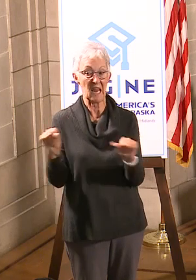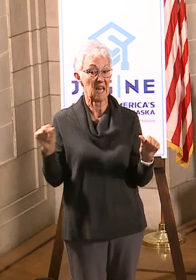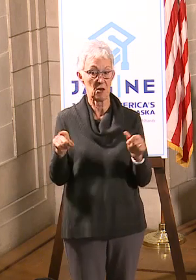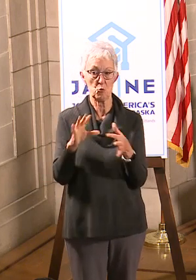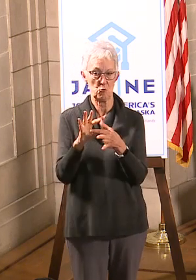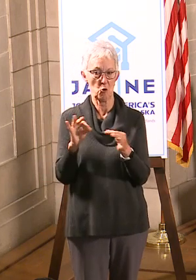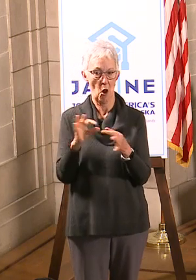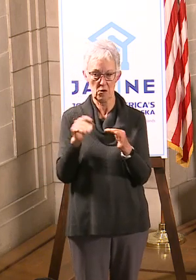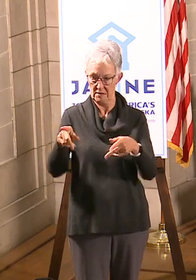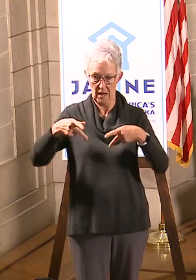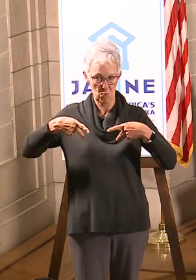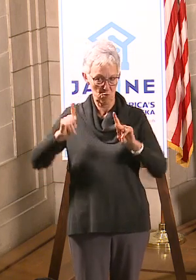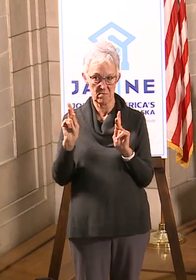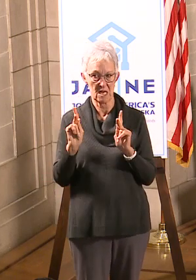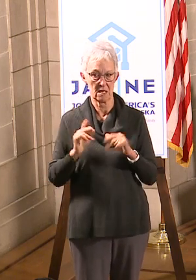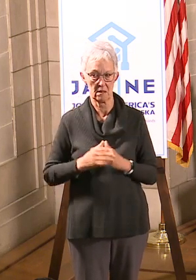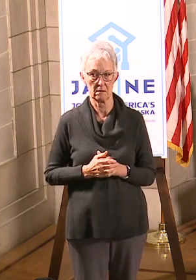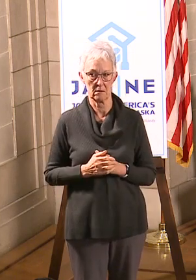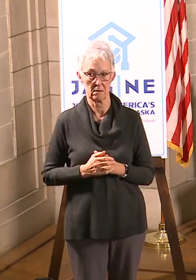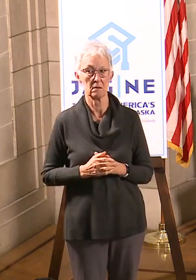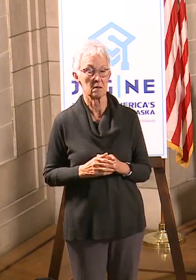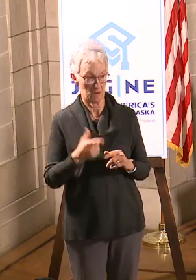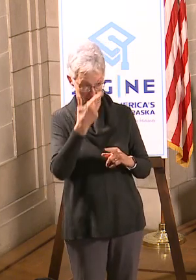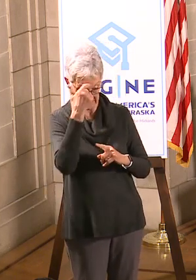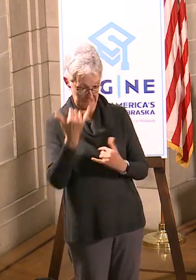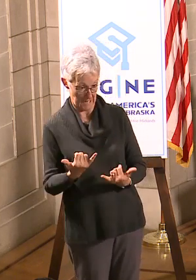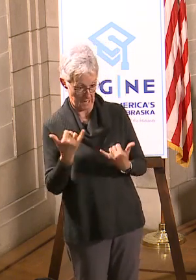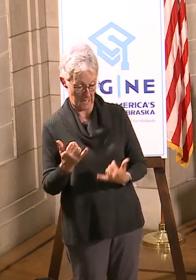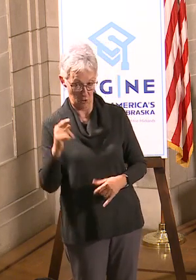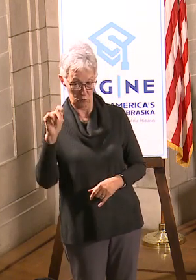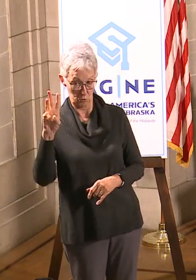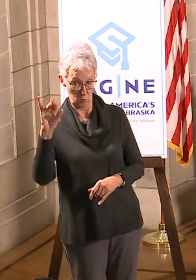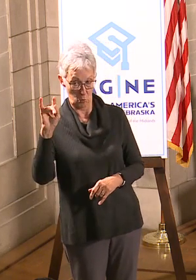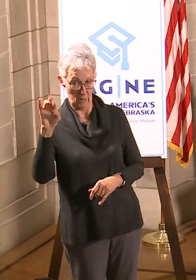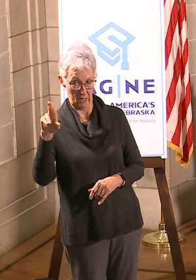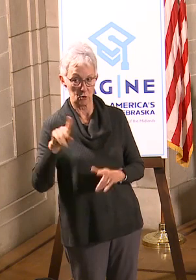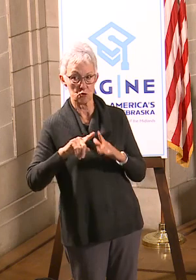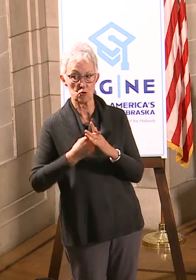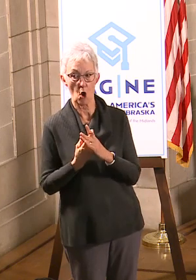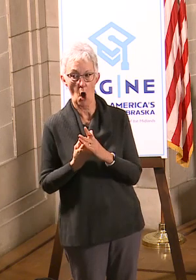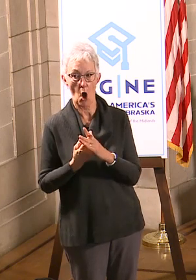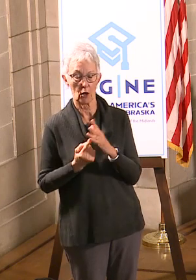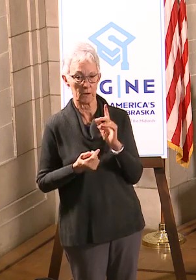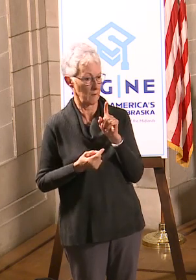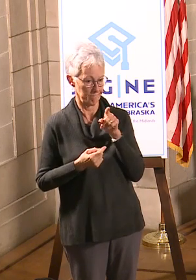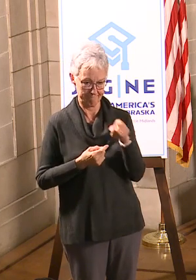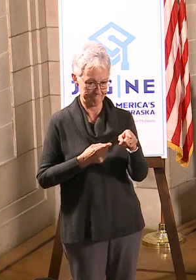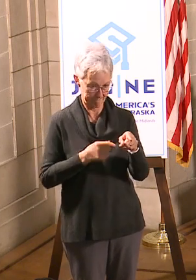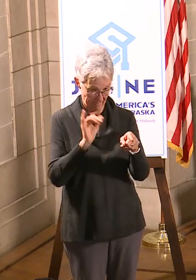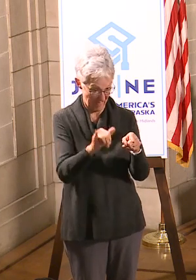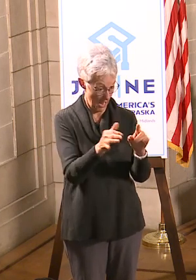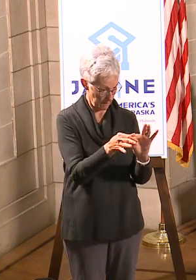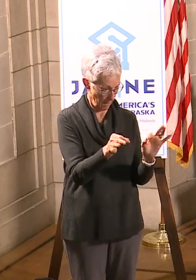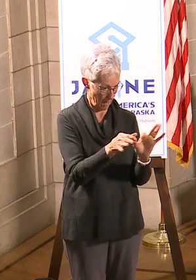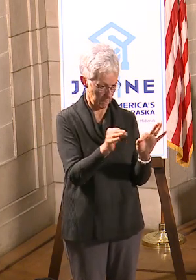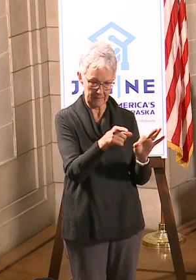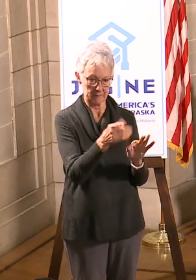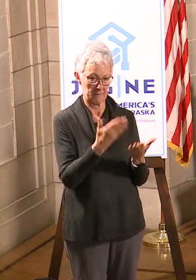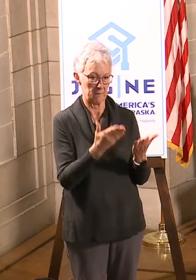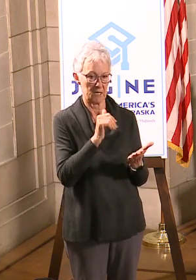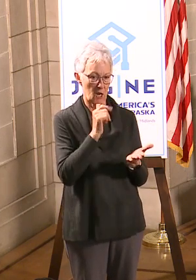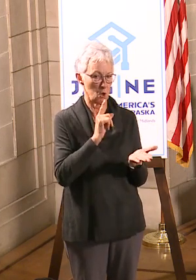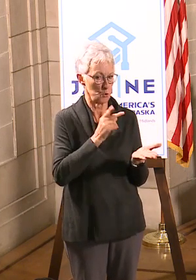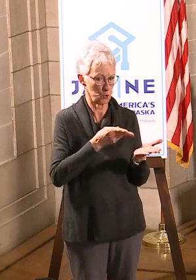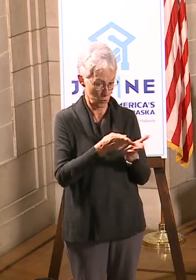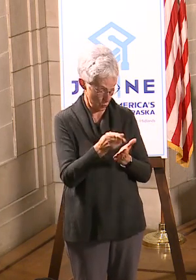maybe you've seen on Twitter's feed on notifications about, this claim may be disputed? Is that a reason that you